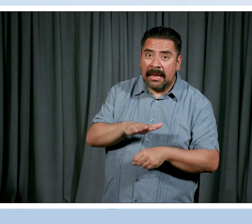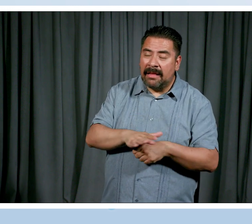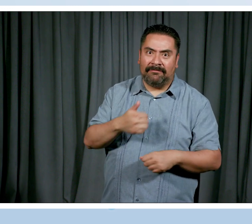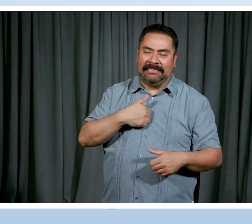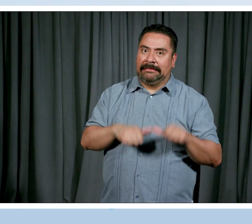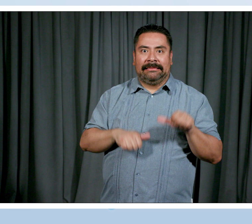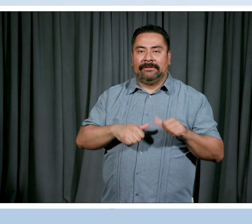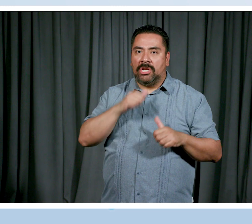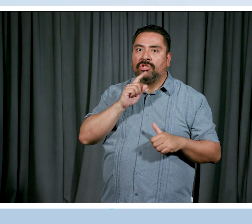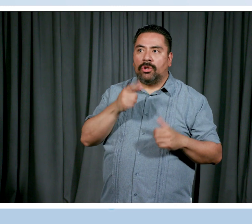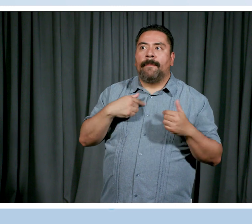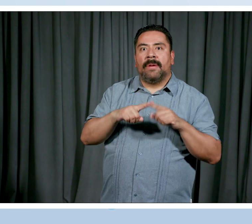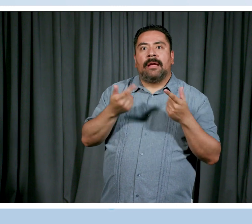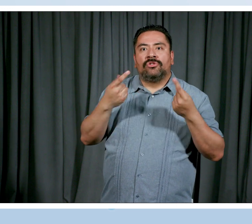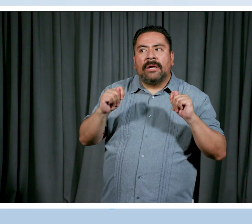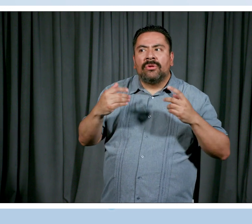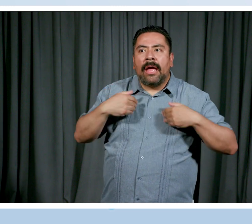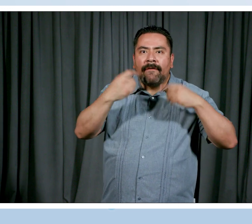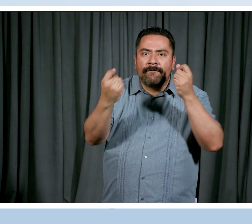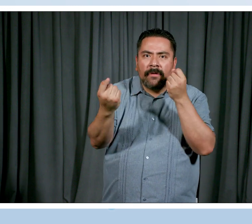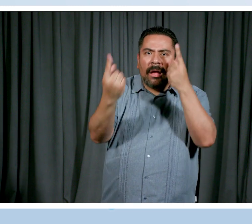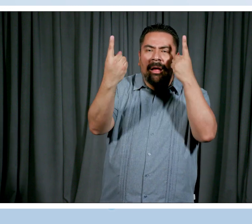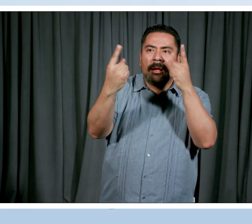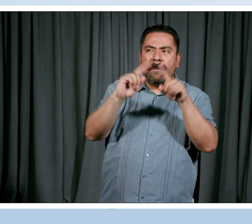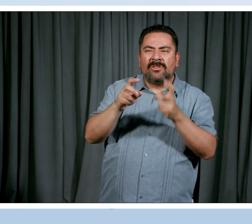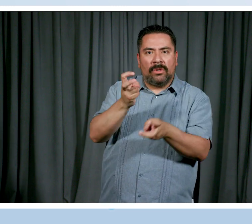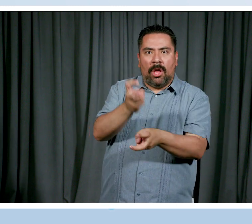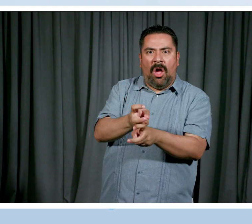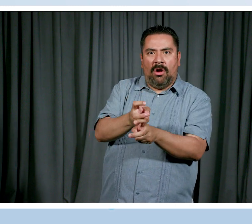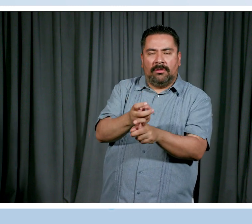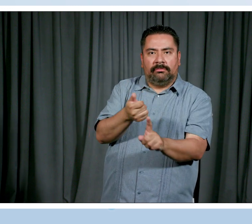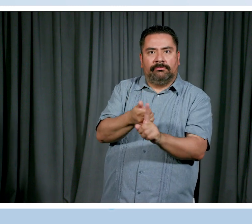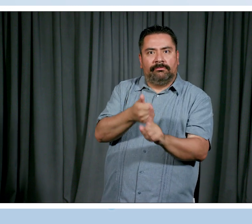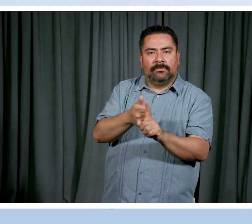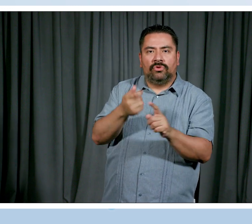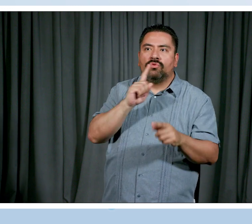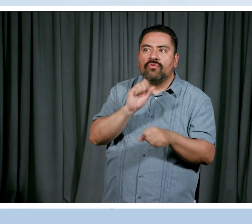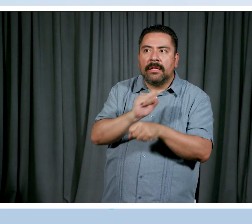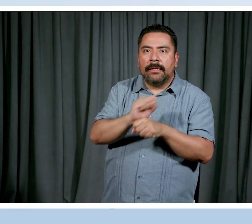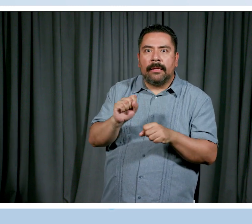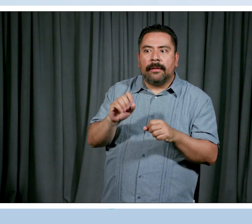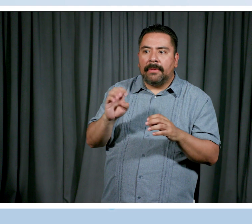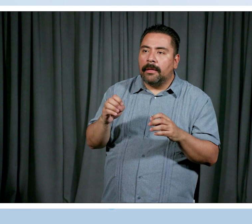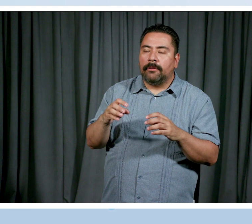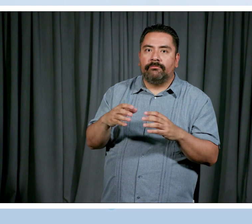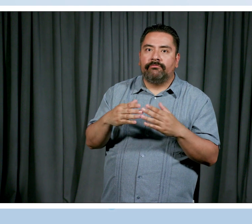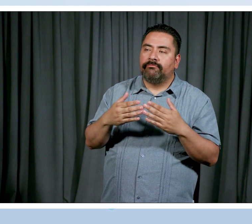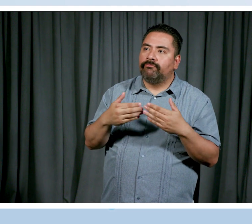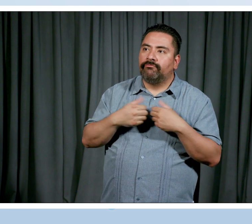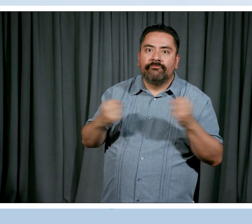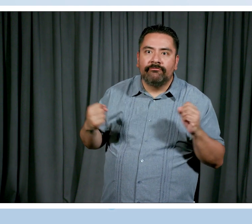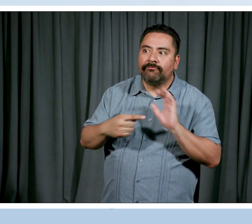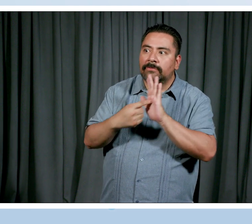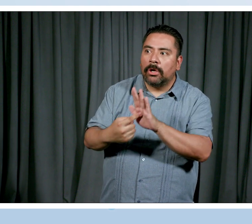sure, but I do try and be empathetic, but I think it's a hard thing to really be vulnerable in front of, you know, like